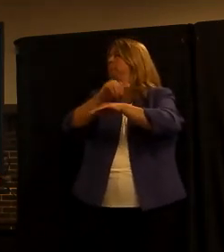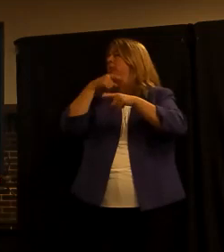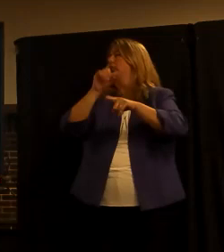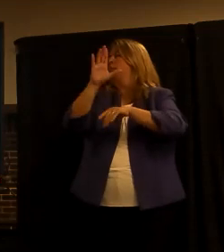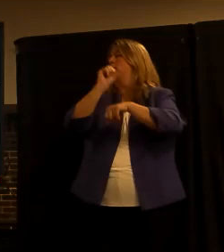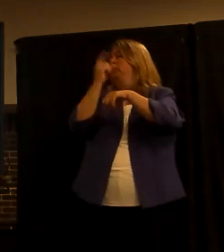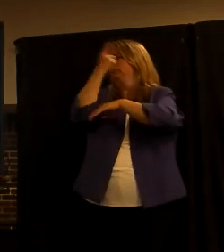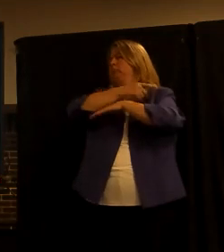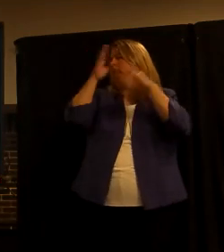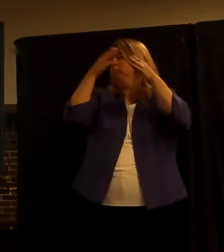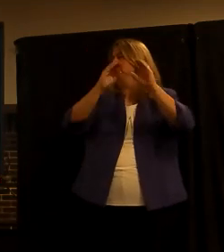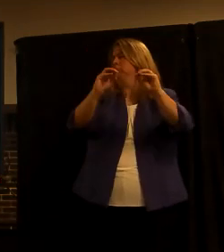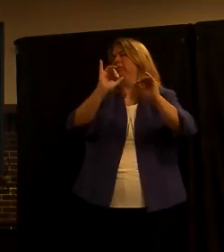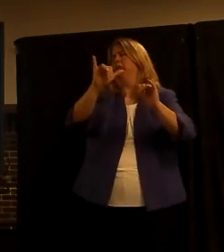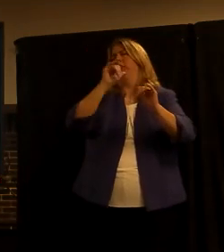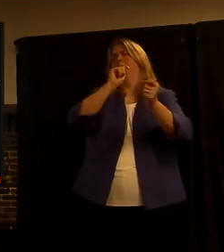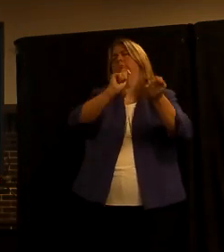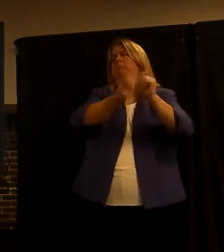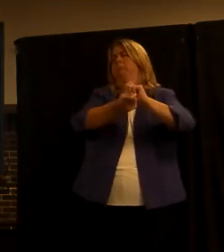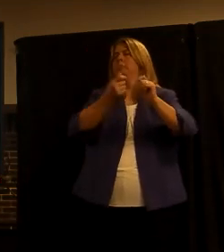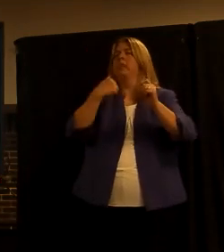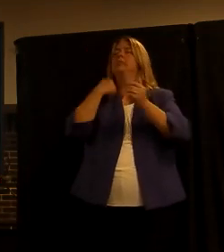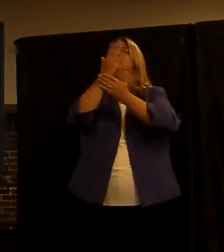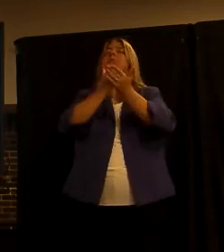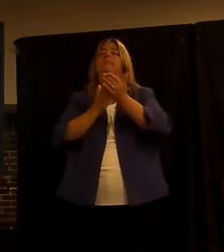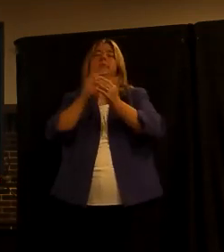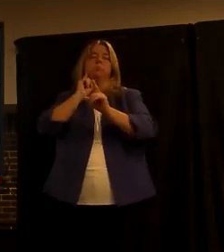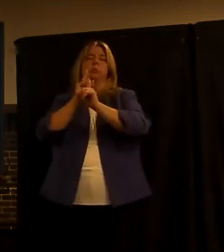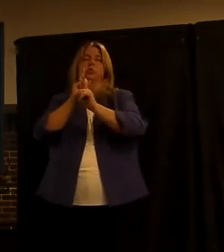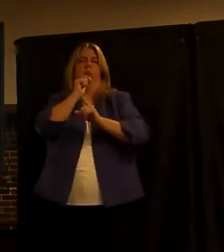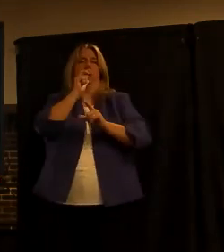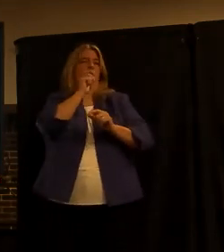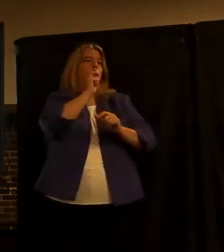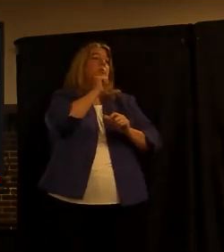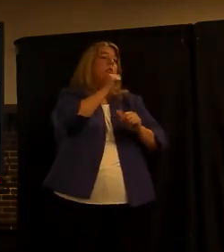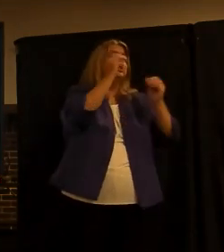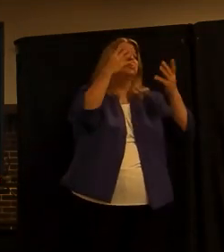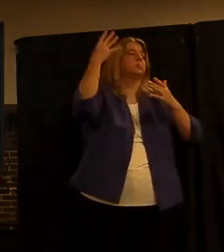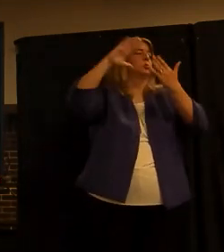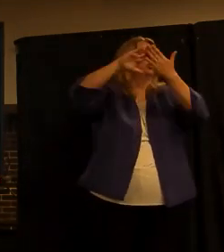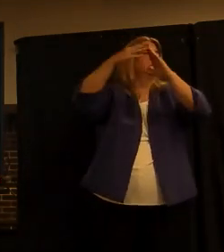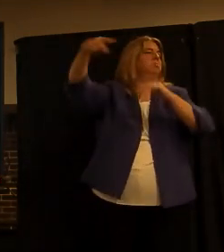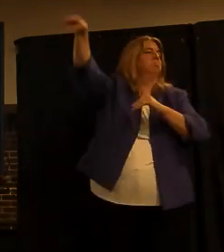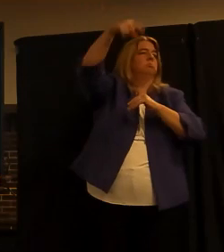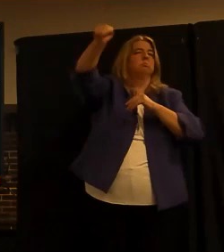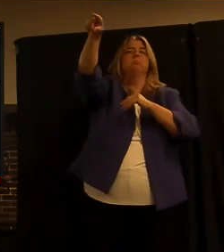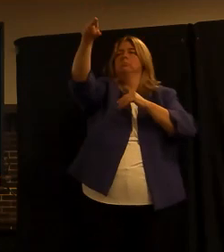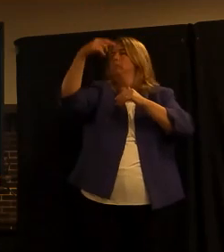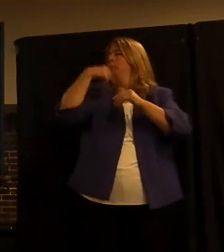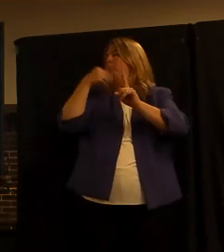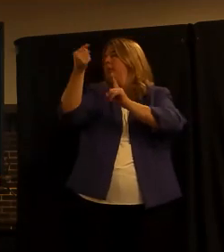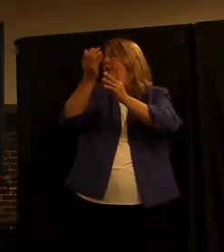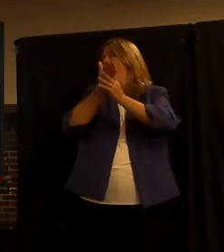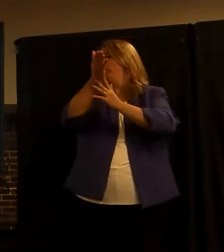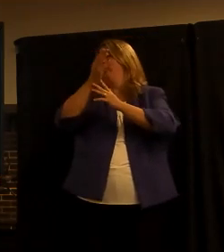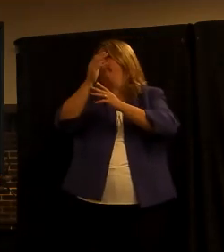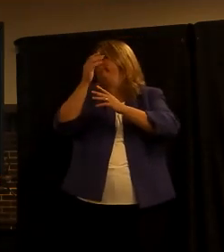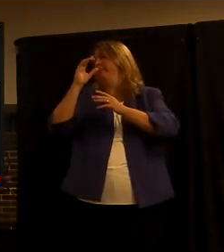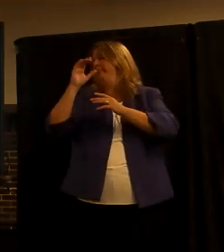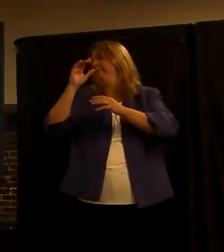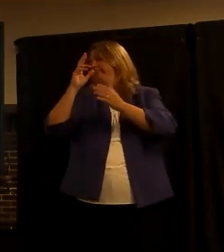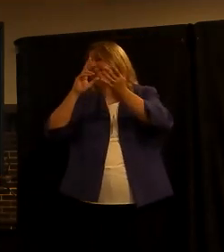virtually, but those services will happen in late afternoon, evening times, not during the school day. So it's when